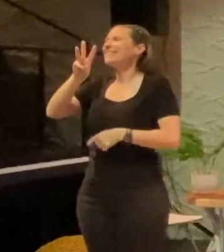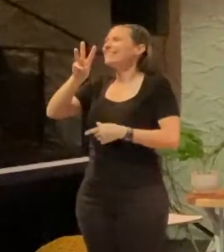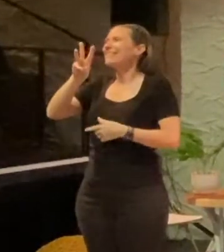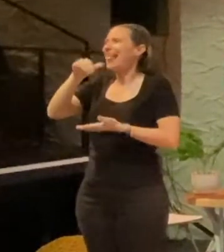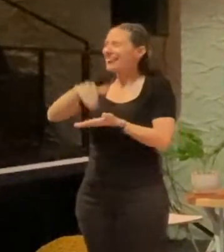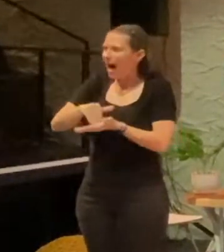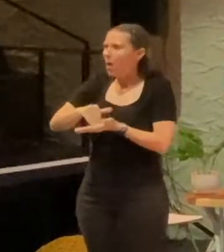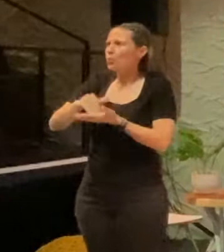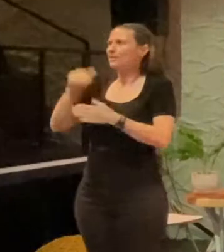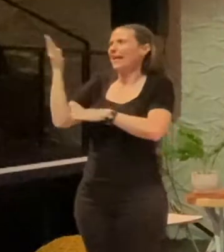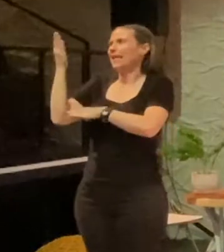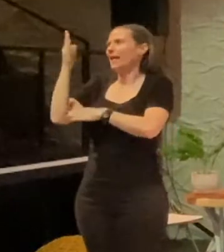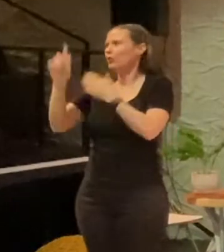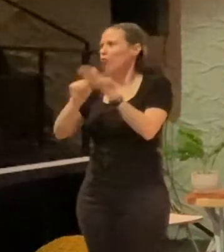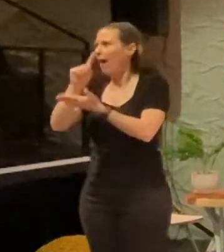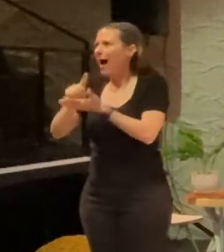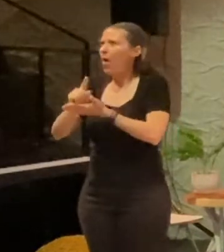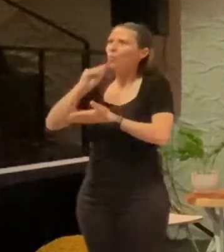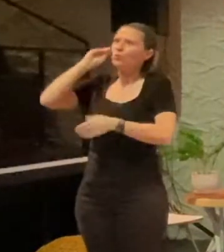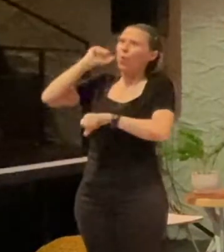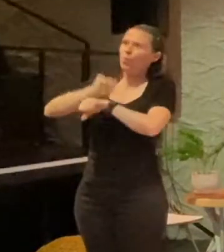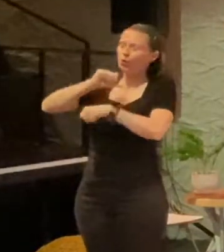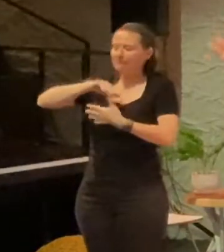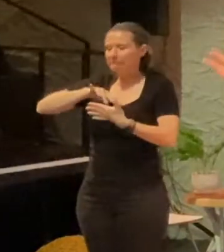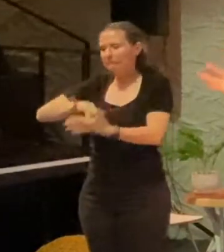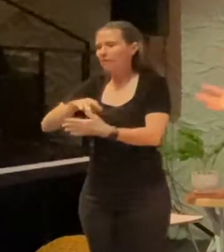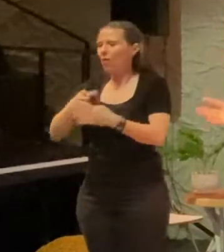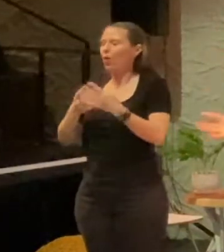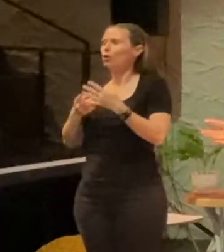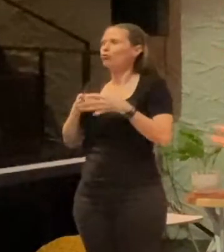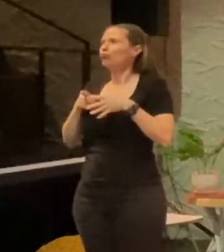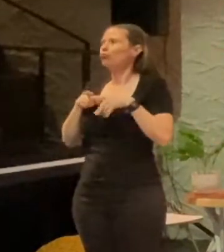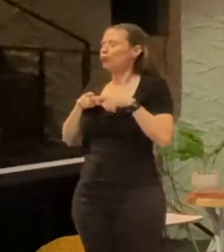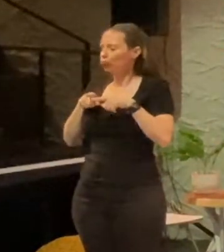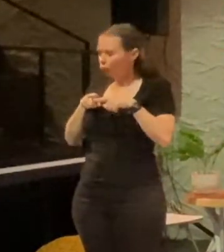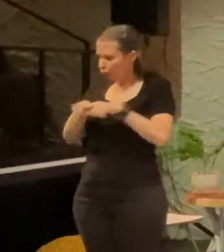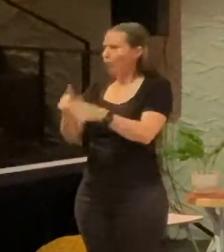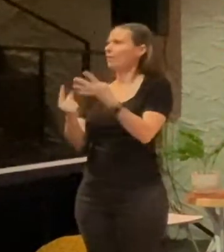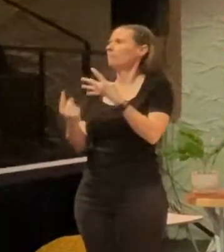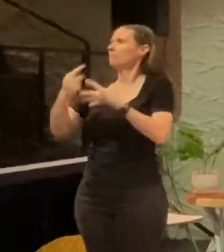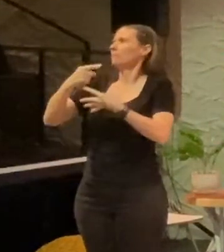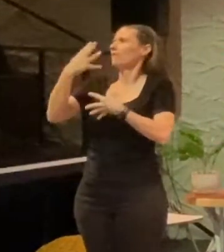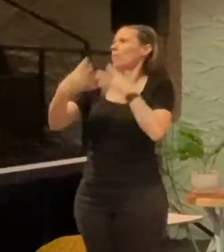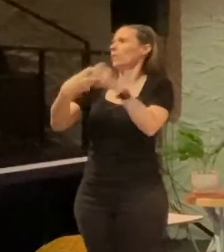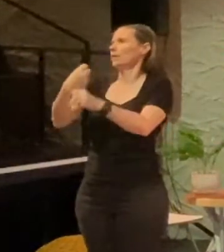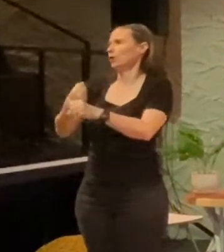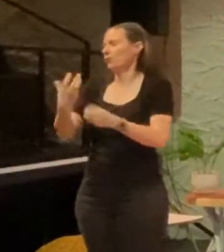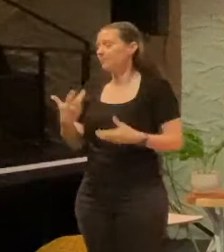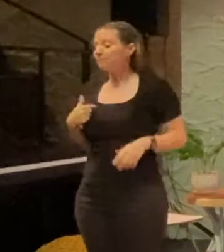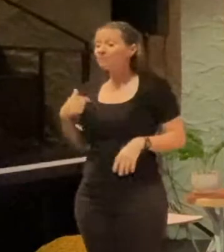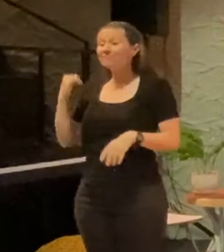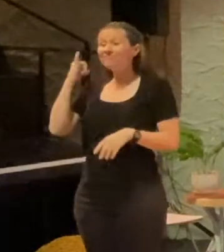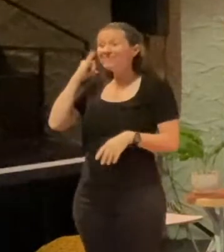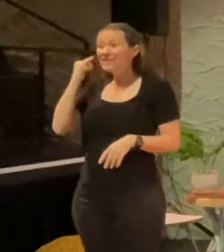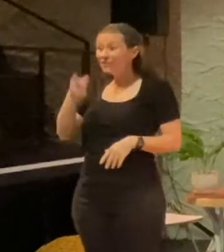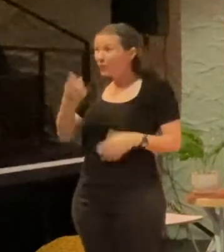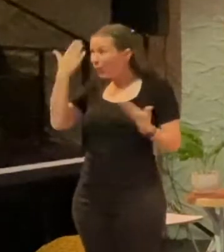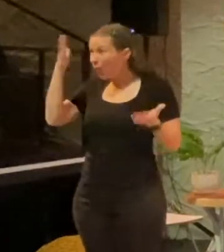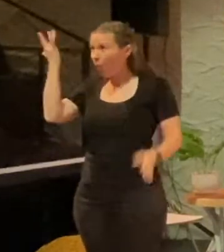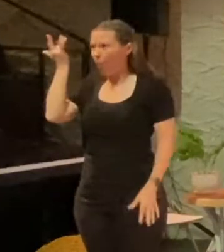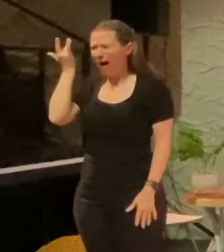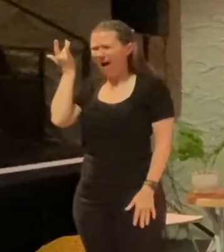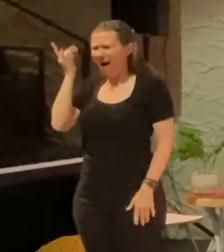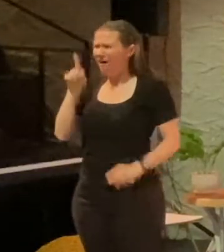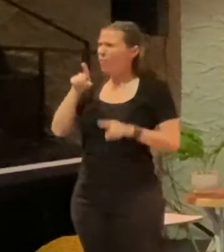and homework hours over the course of 4 years, hypothetically, right? But if you don't know why you're going